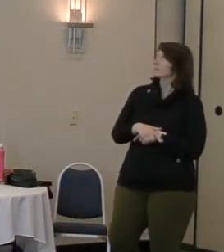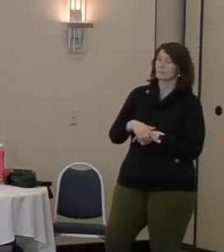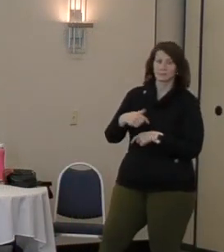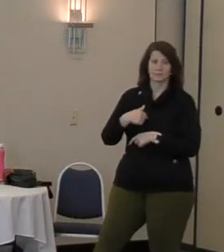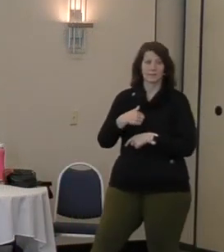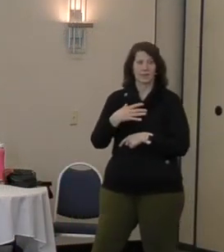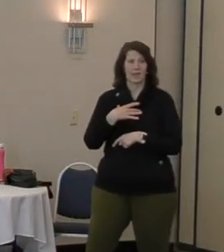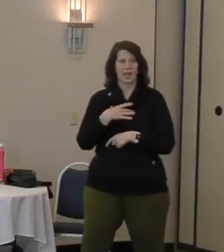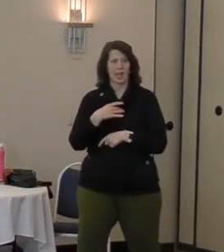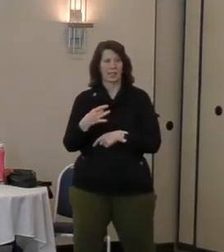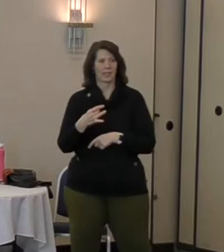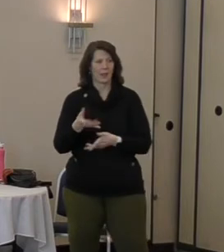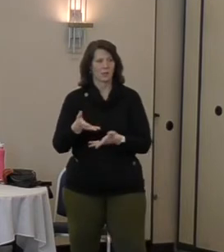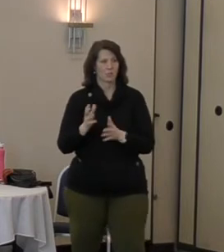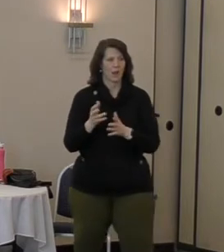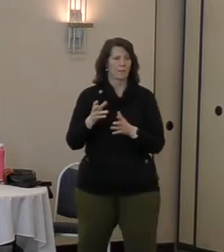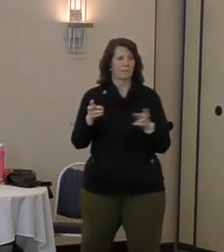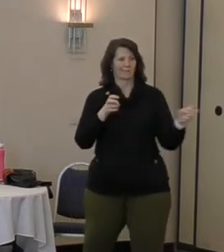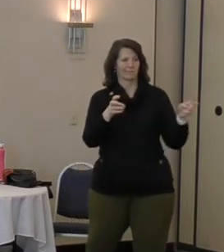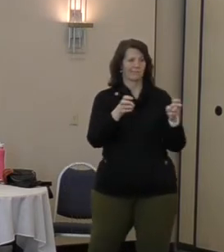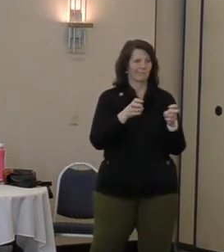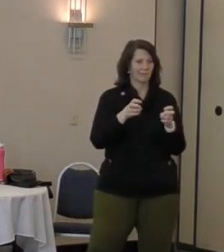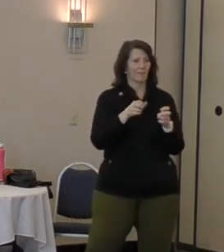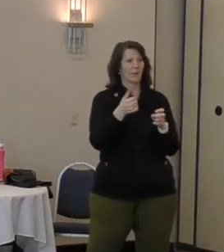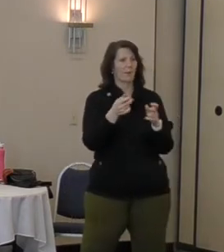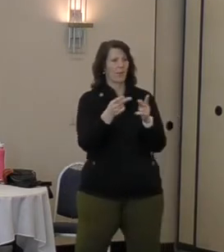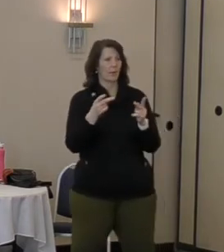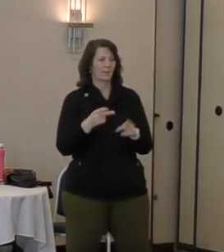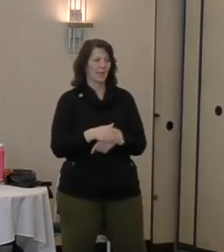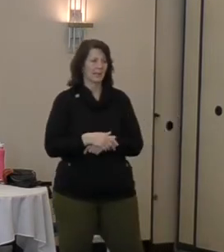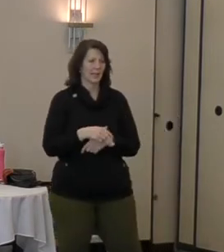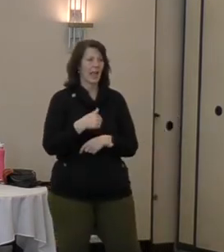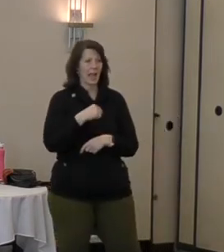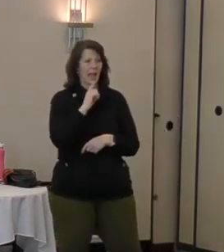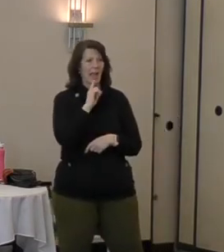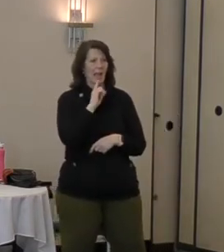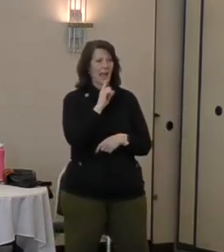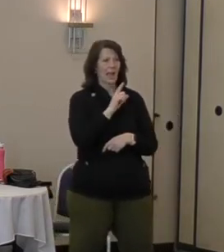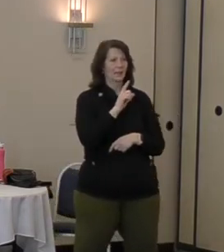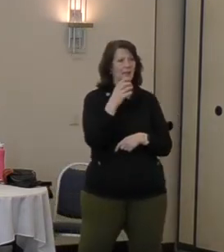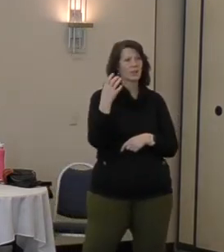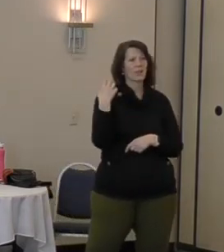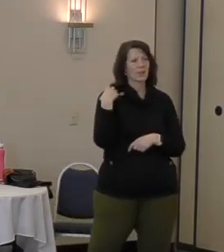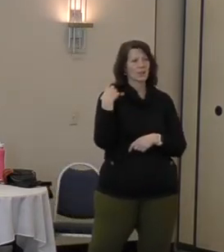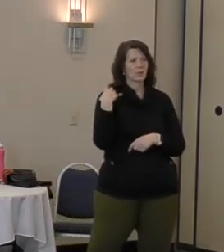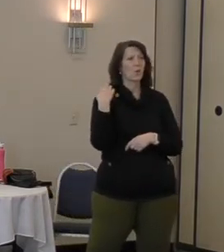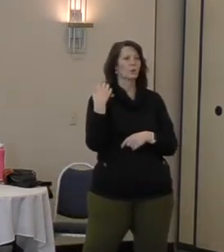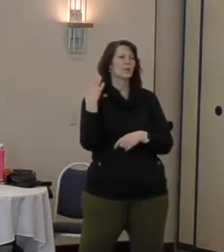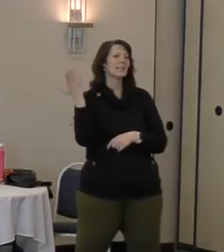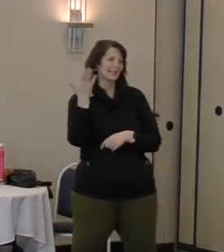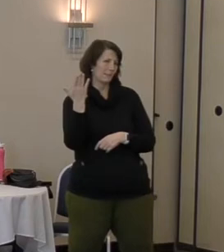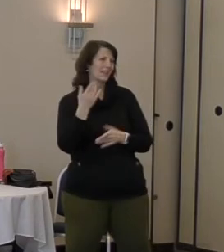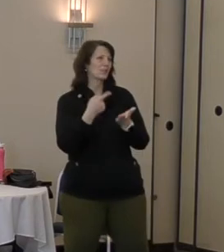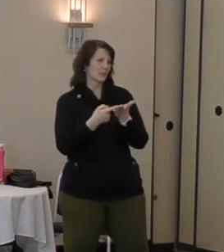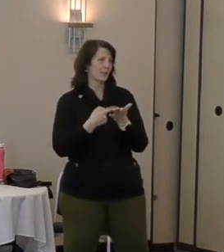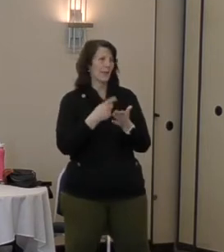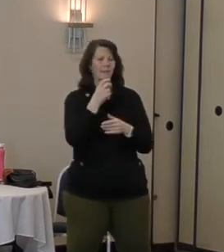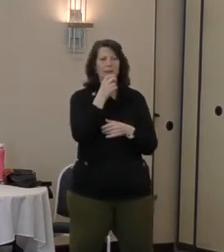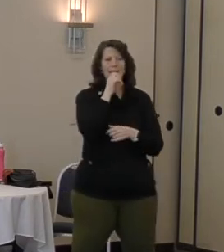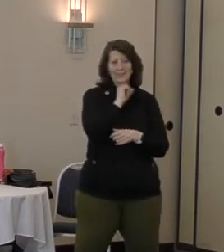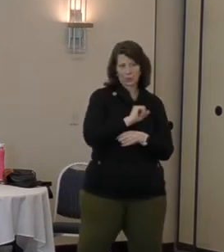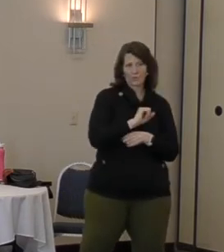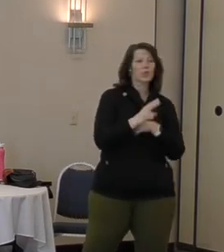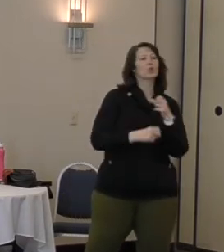I like to take rugby stuff from other places. I actually even coached speech and debate for 2 years, even though I know nothing about